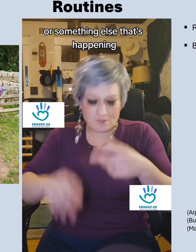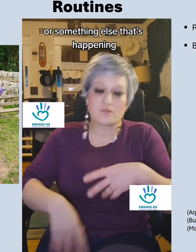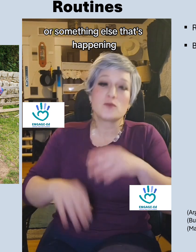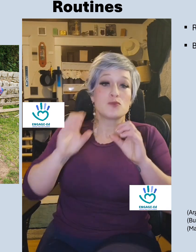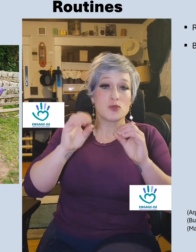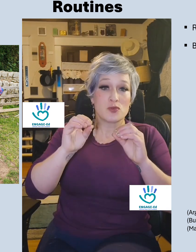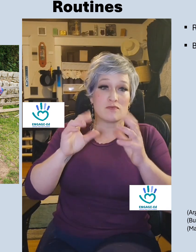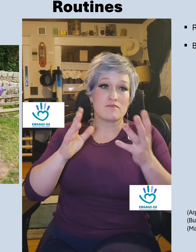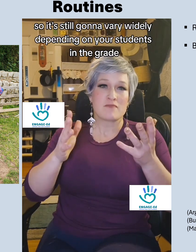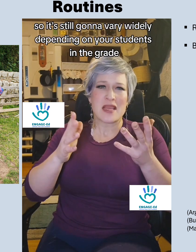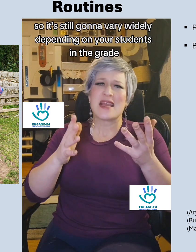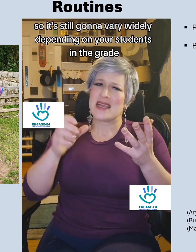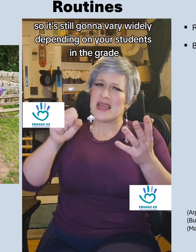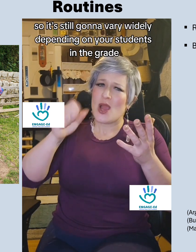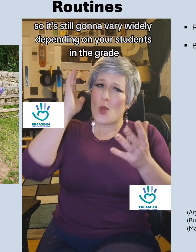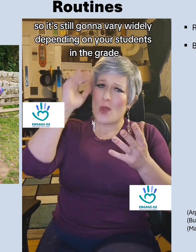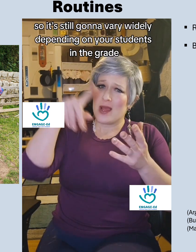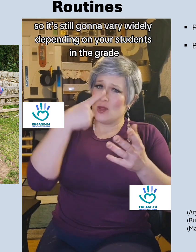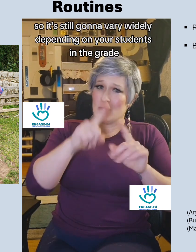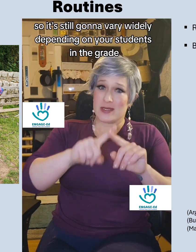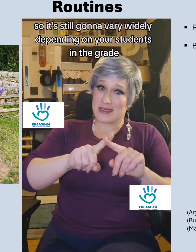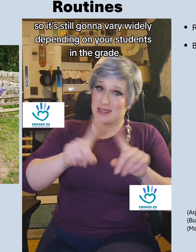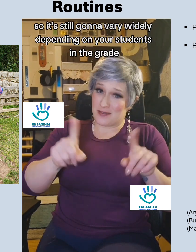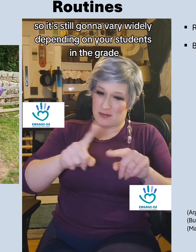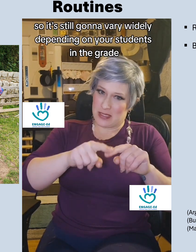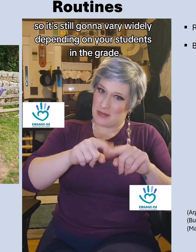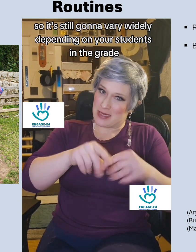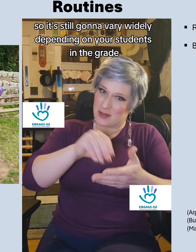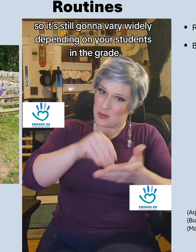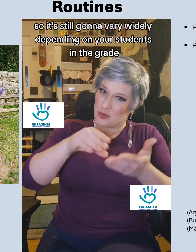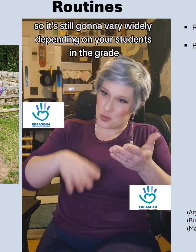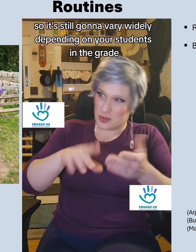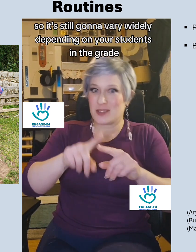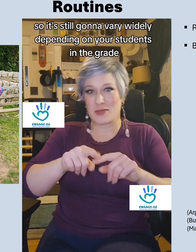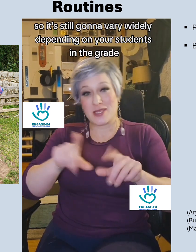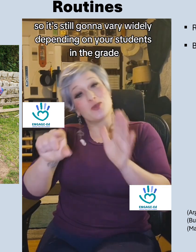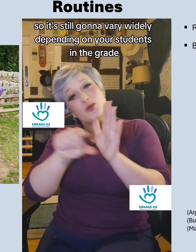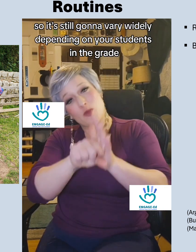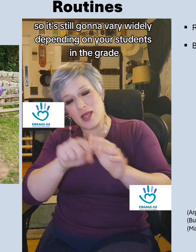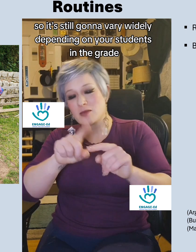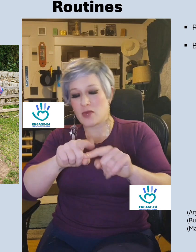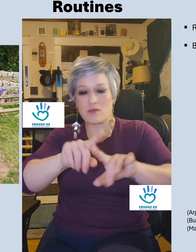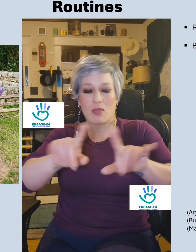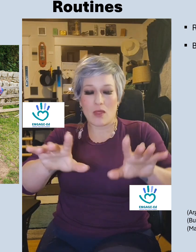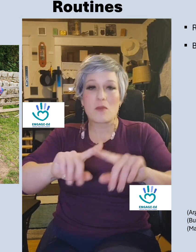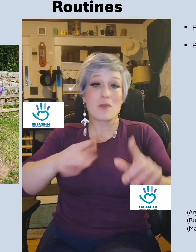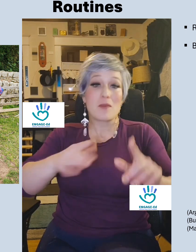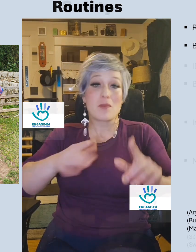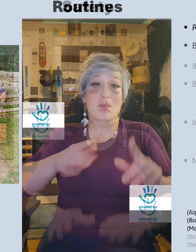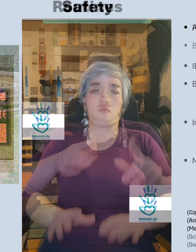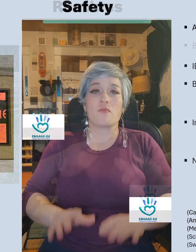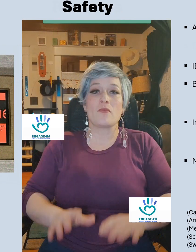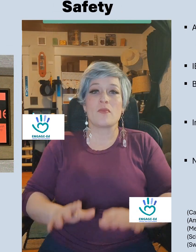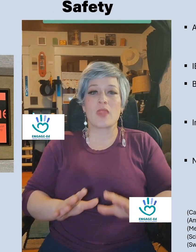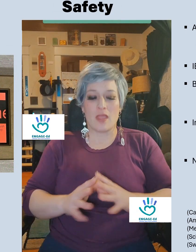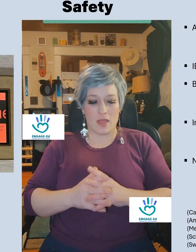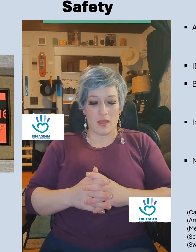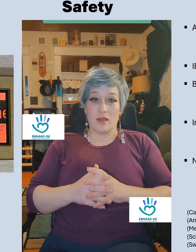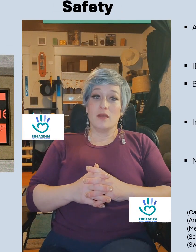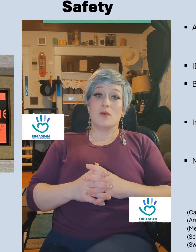happening. So it's still going to vary widely depending on your students and the grade.